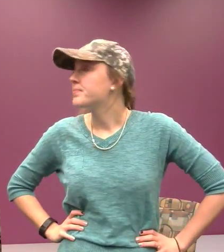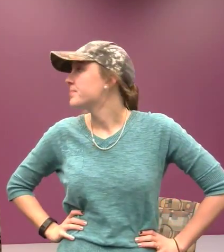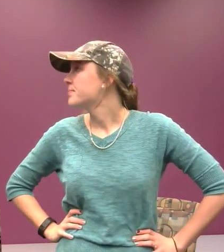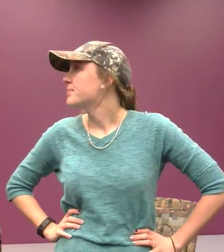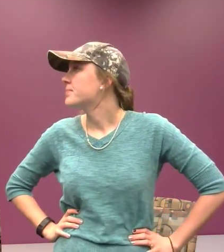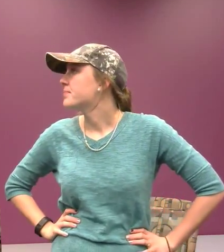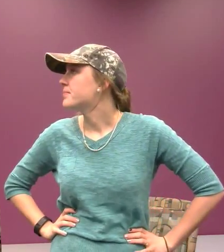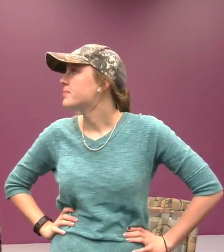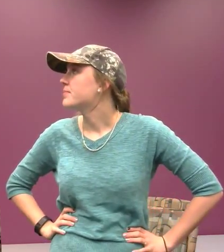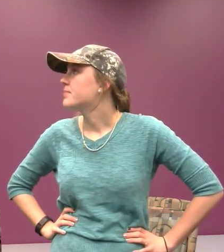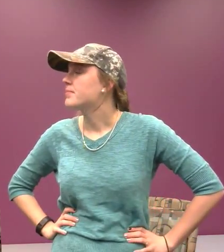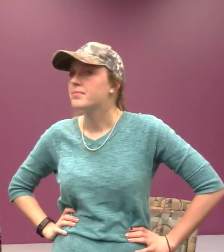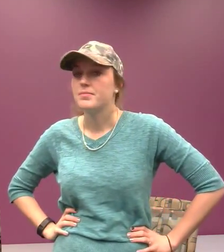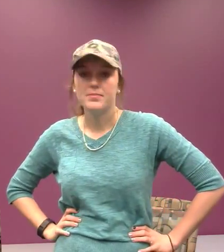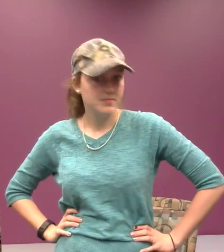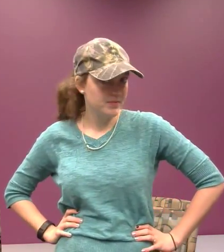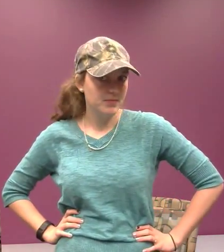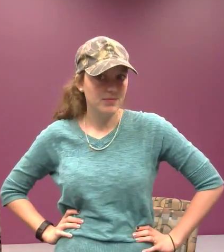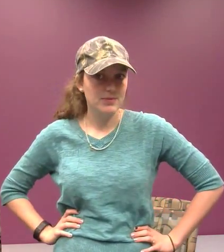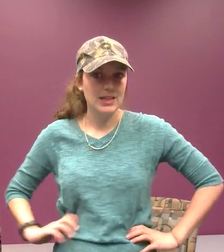You might have to put your thinking cap on for this.